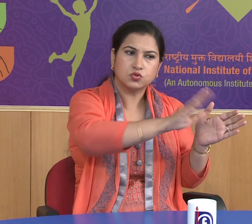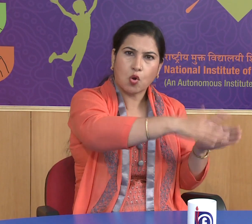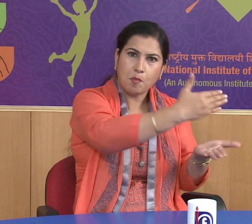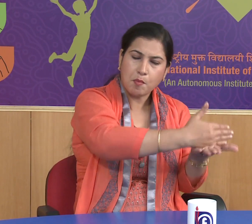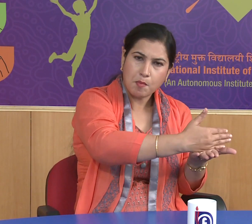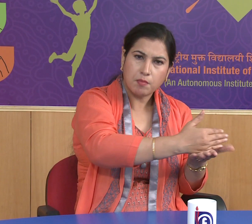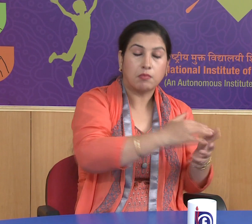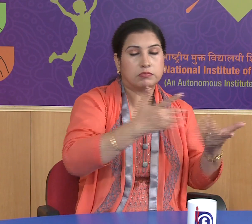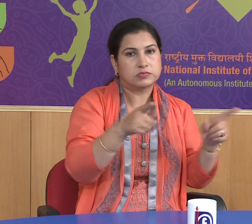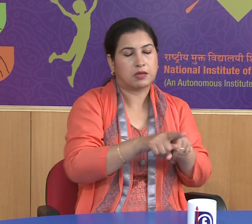etc.